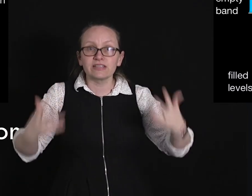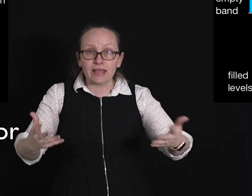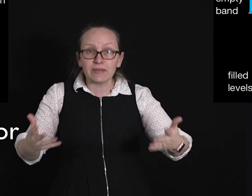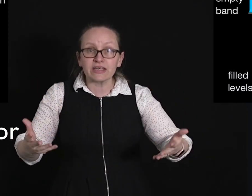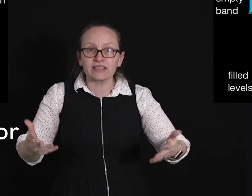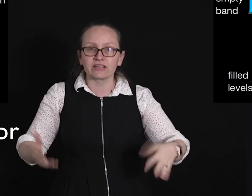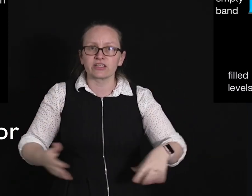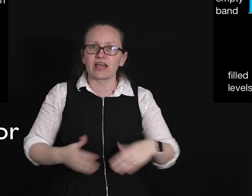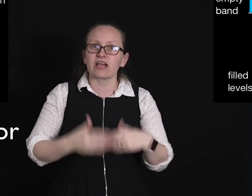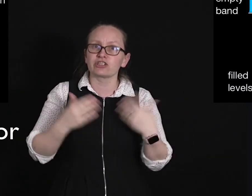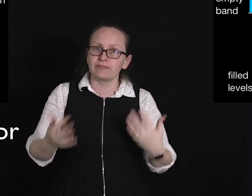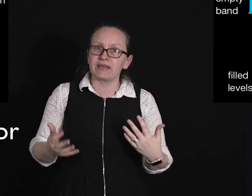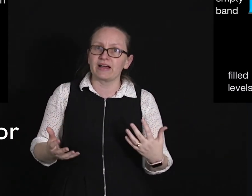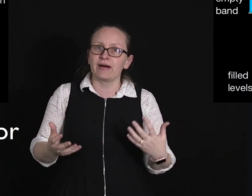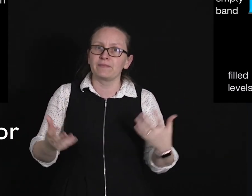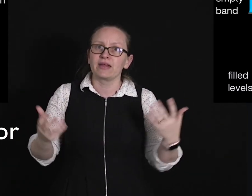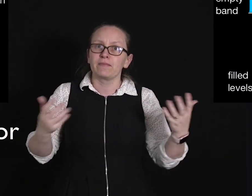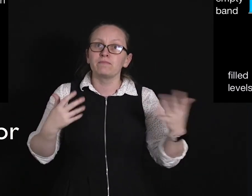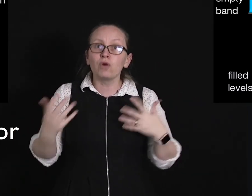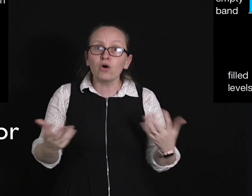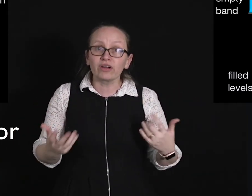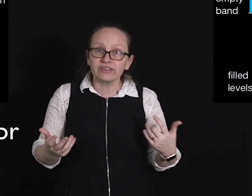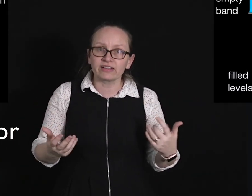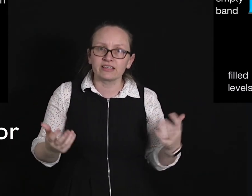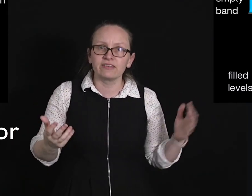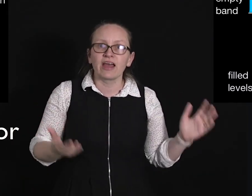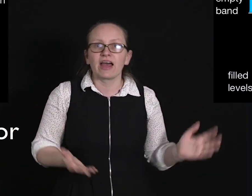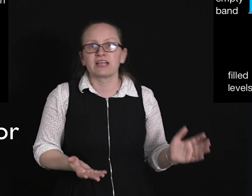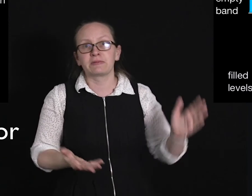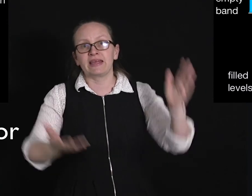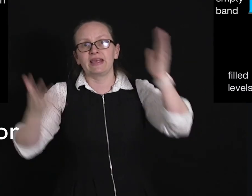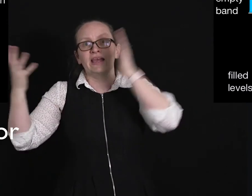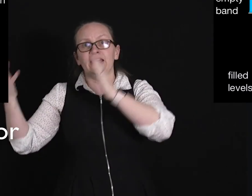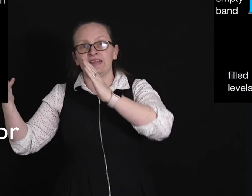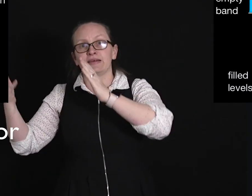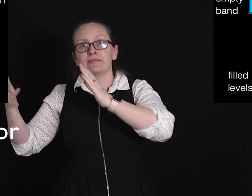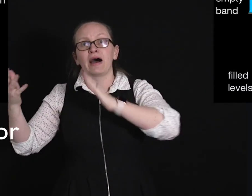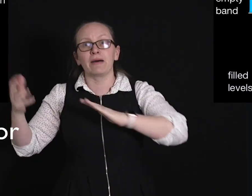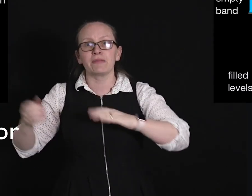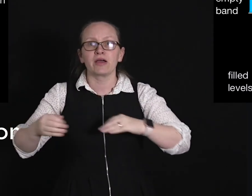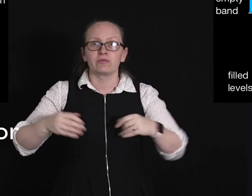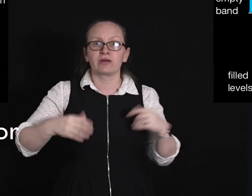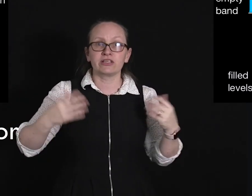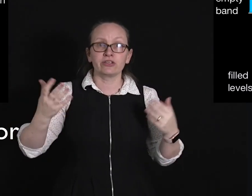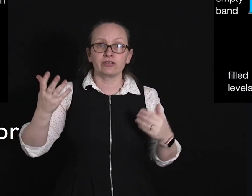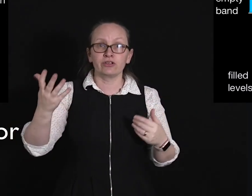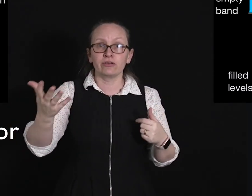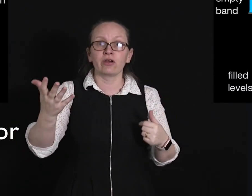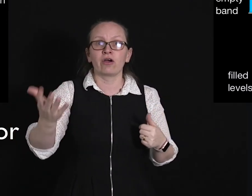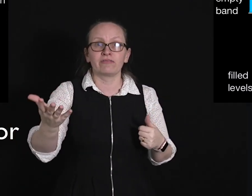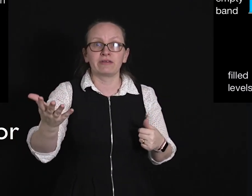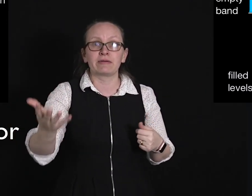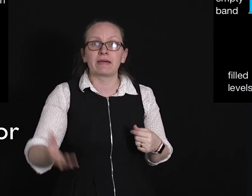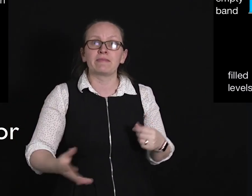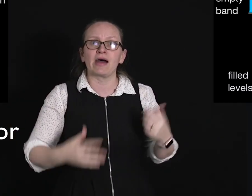semiconductors actually become more conductive as we heat them up, whereas you hopefully remember